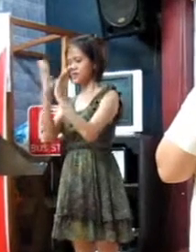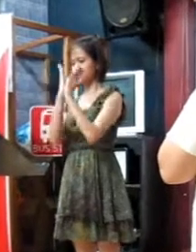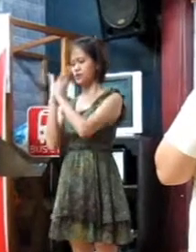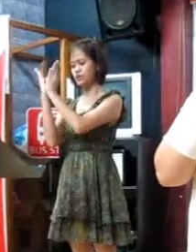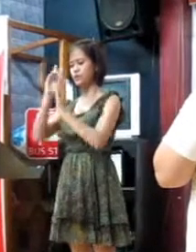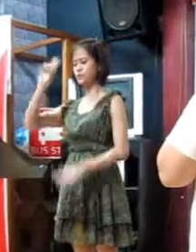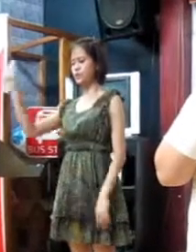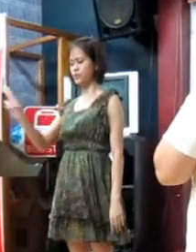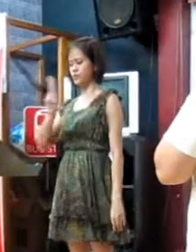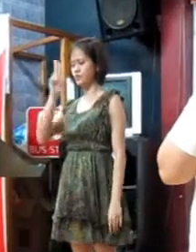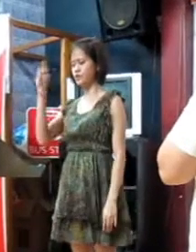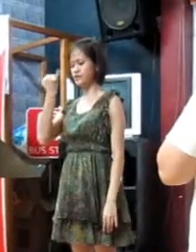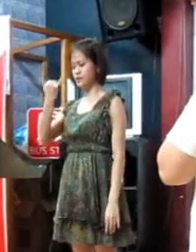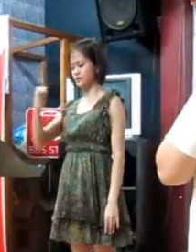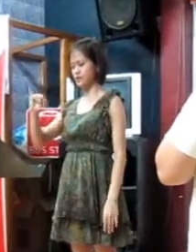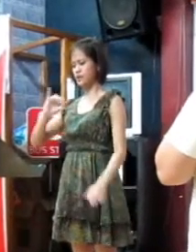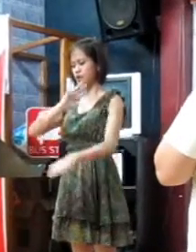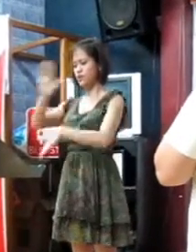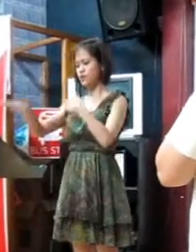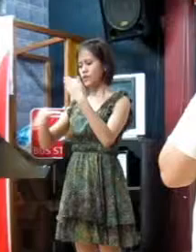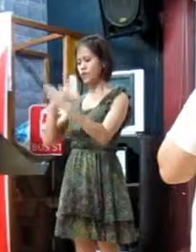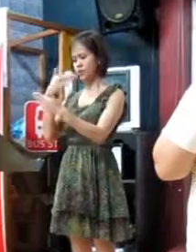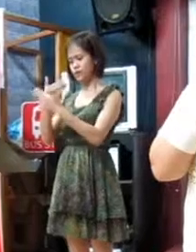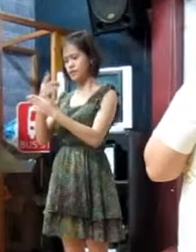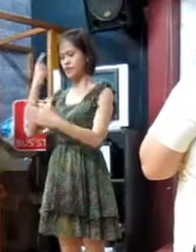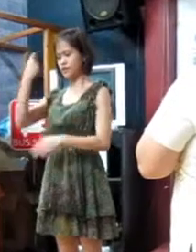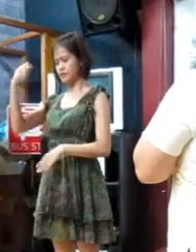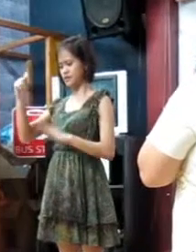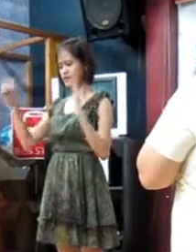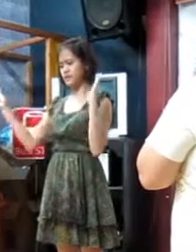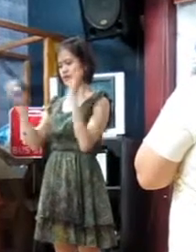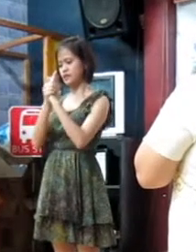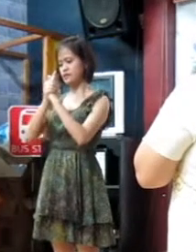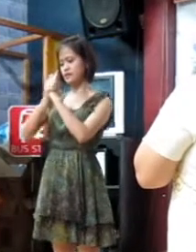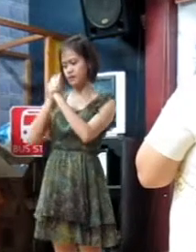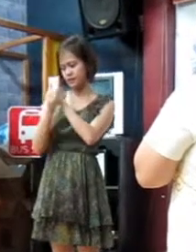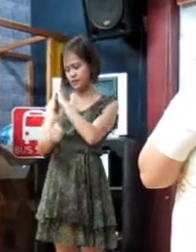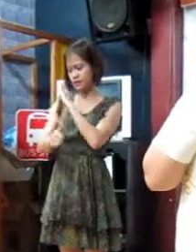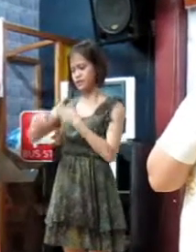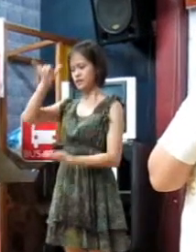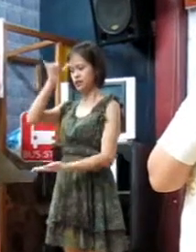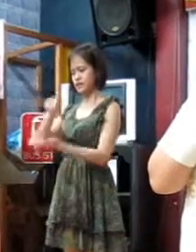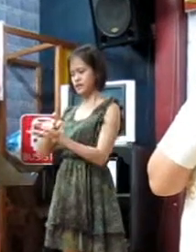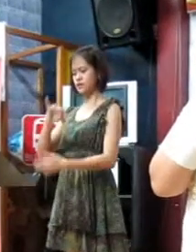the deaf community using all my skills,